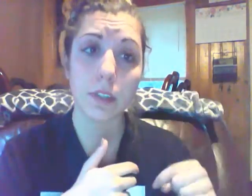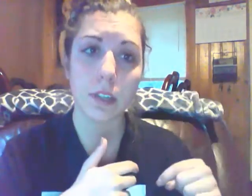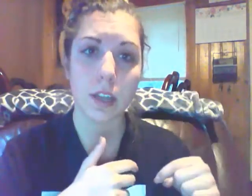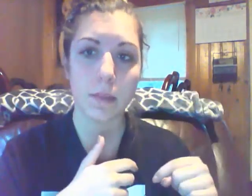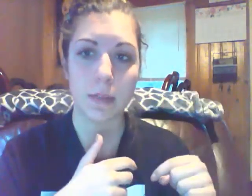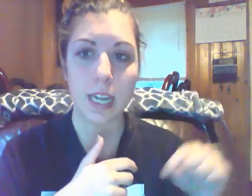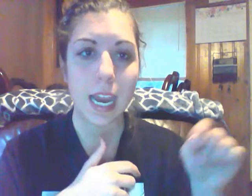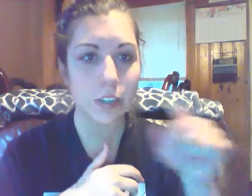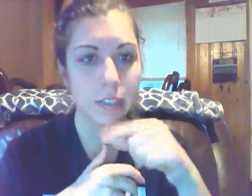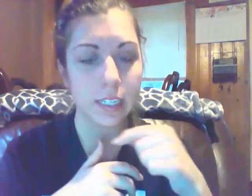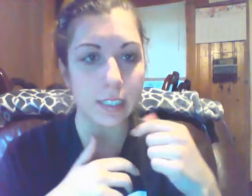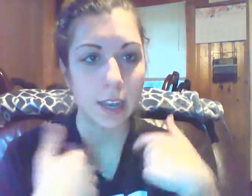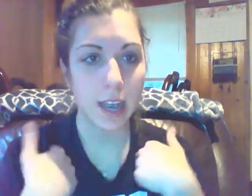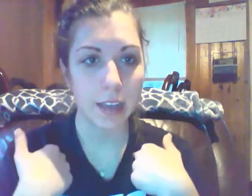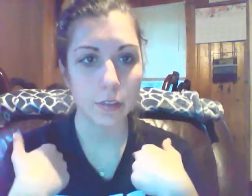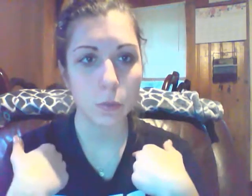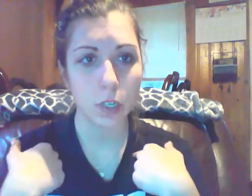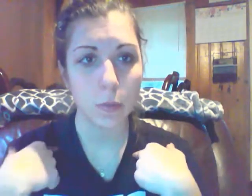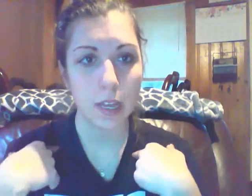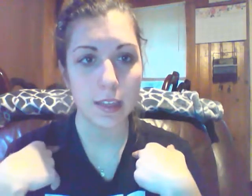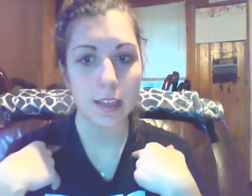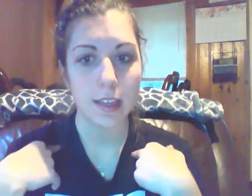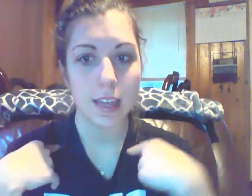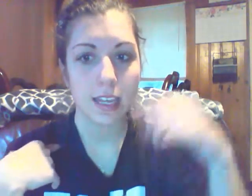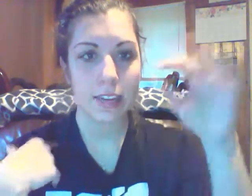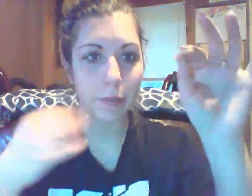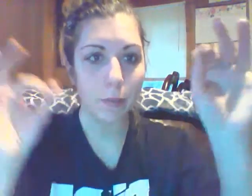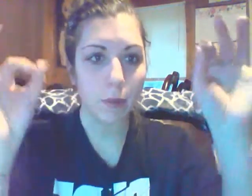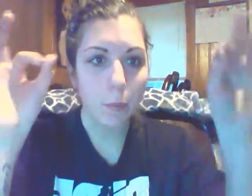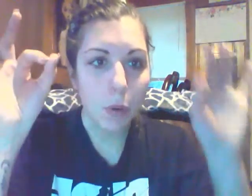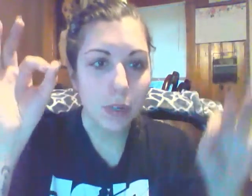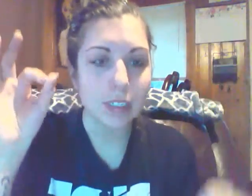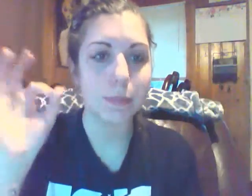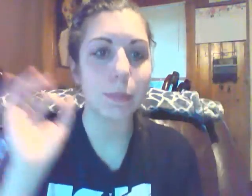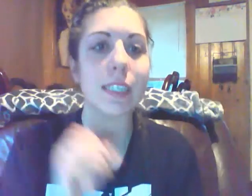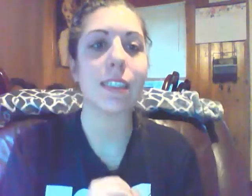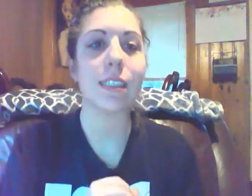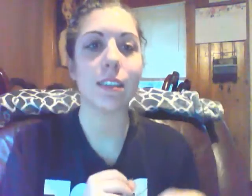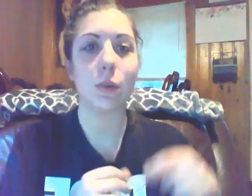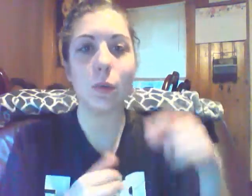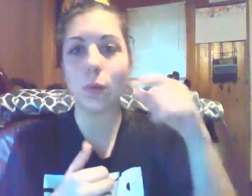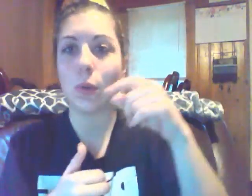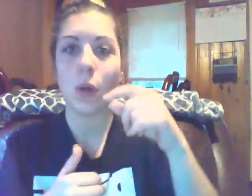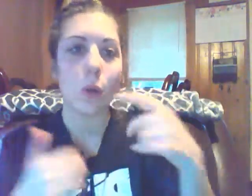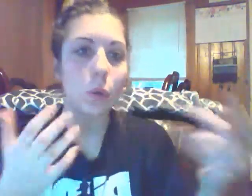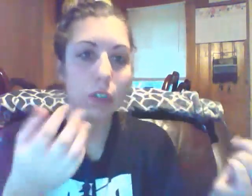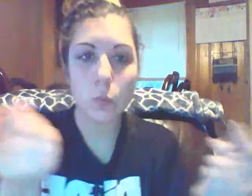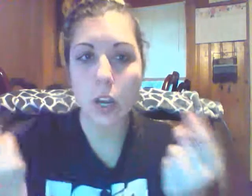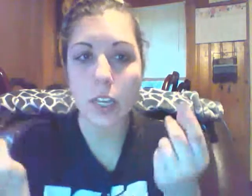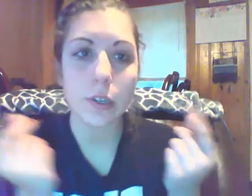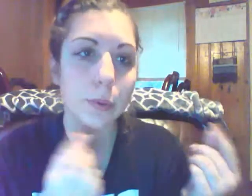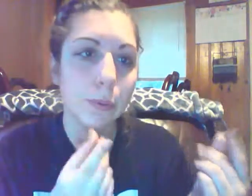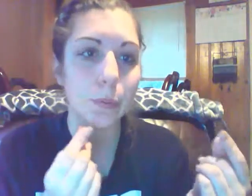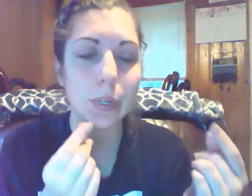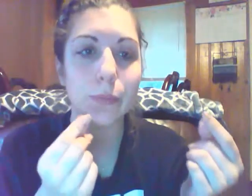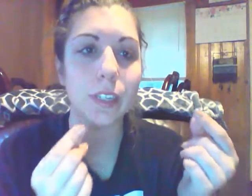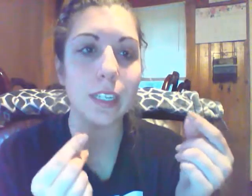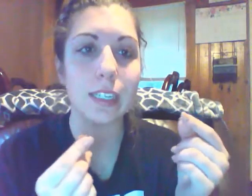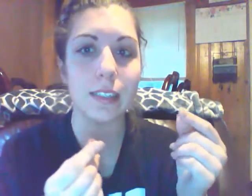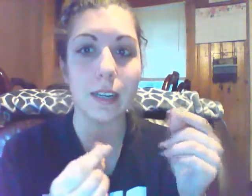members and agencies that I have to work with, and different components and pieces, and who does what. We really need to set up